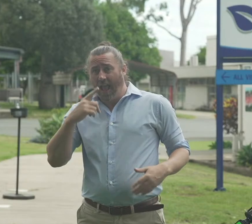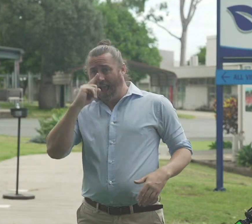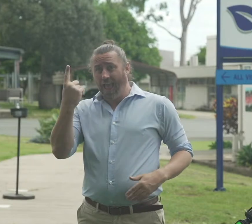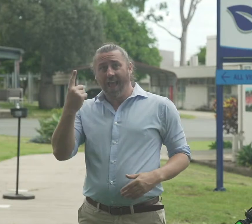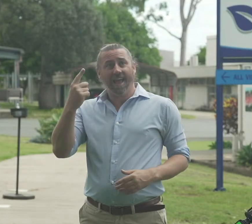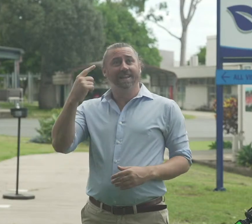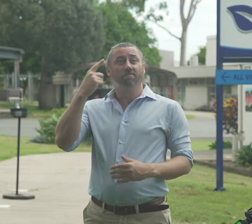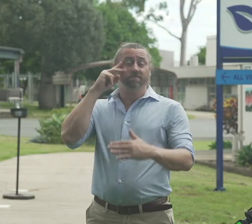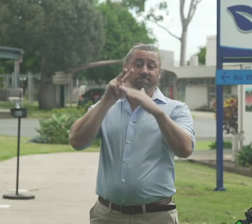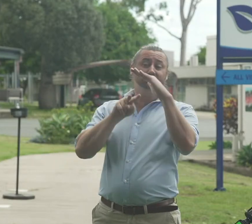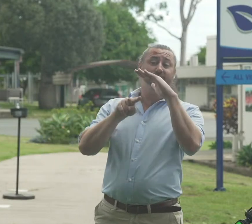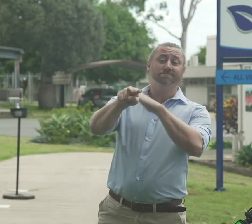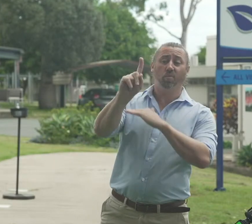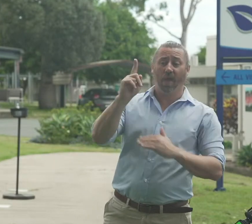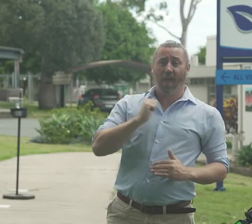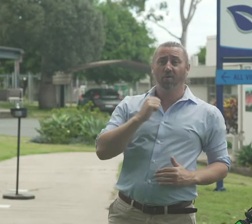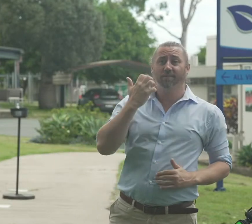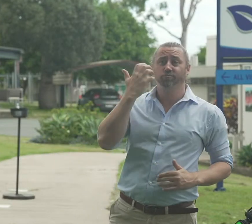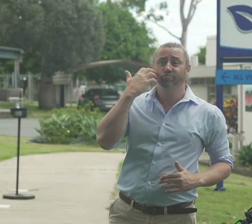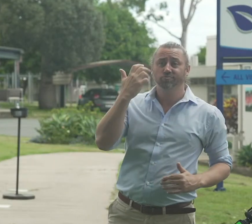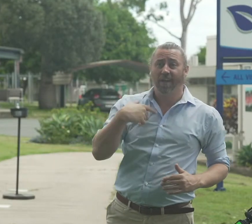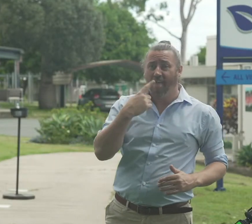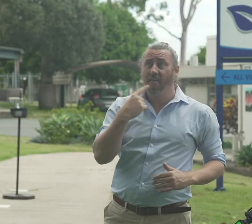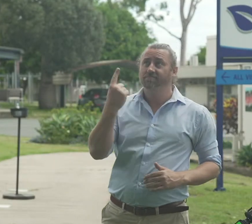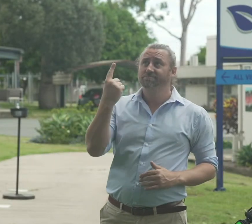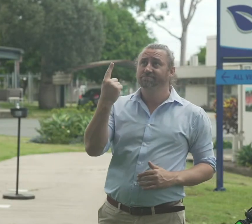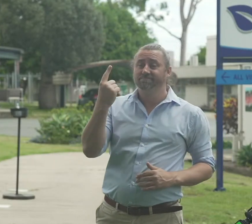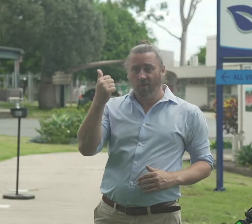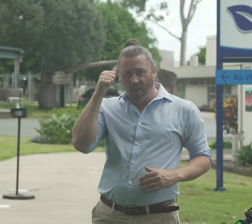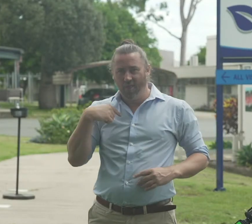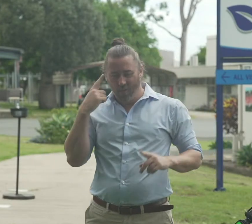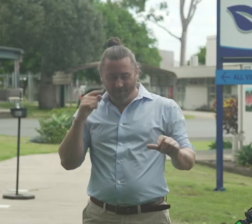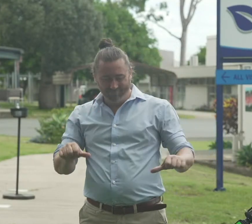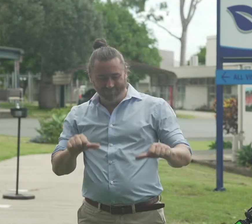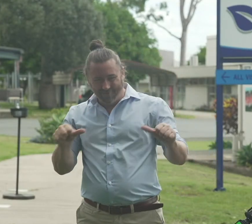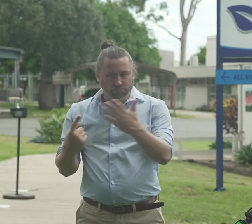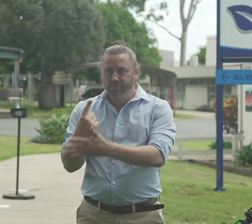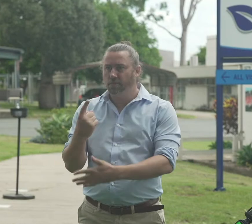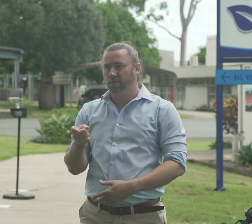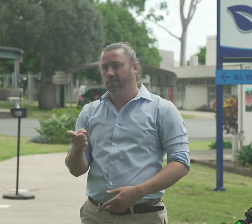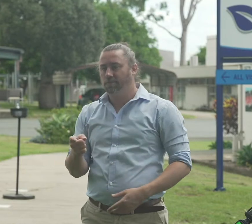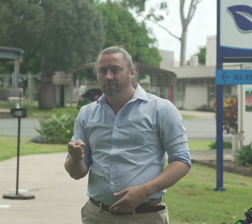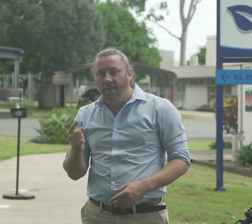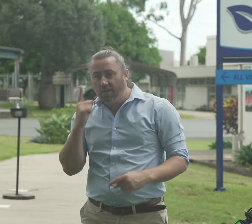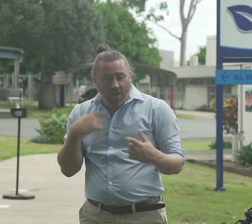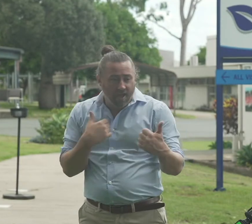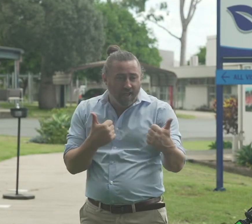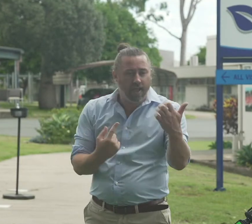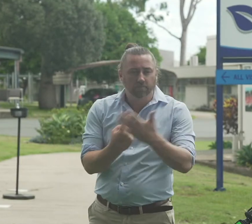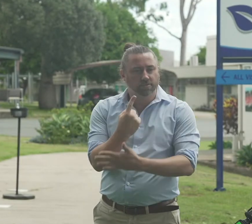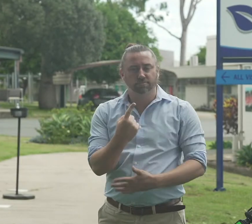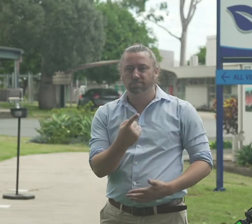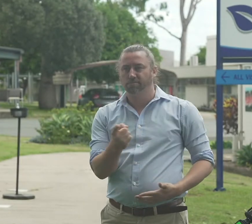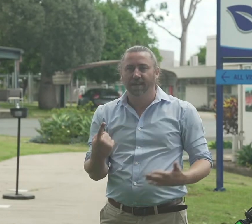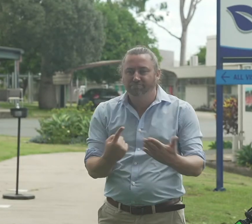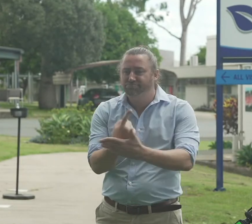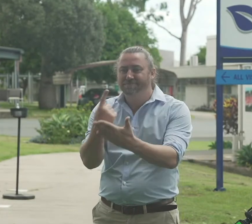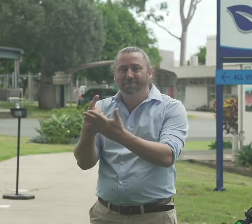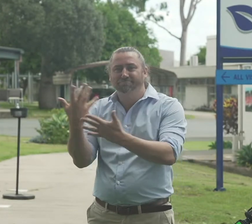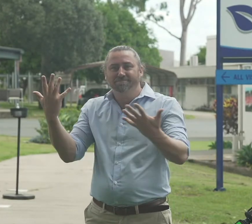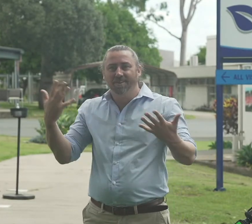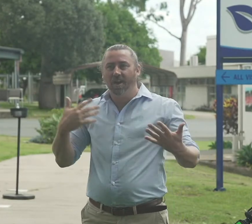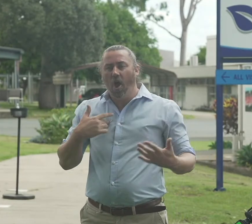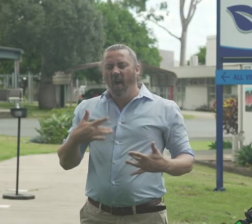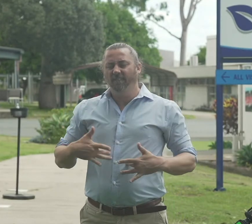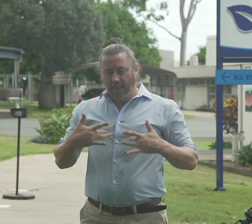come next, and I've been wrong as many times as everyone else has. I have no doubt that there will be an ongoing